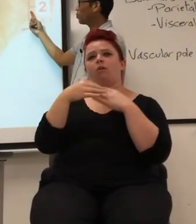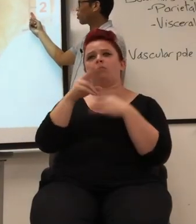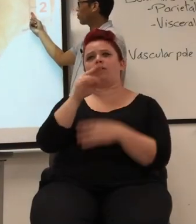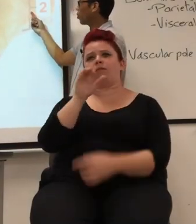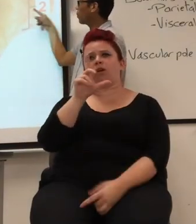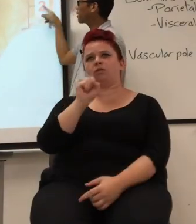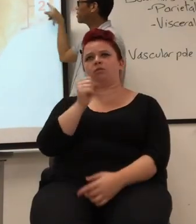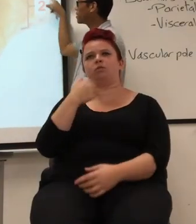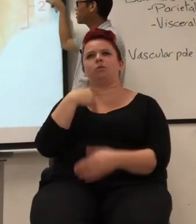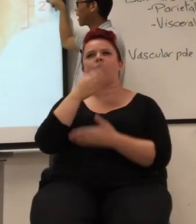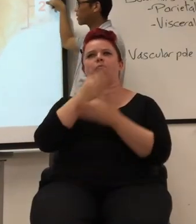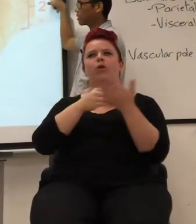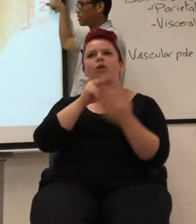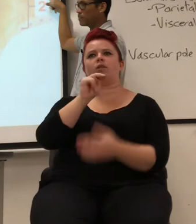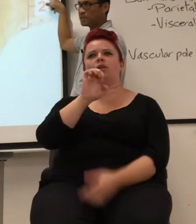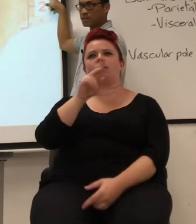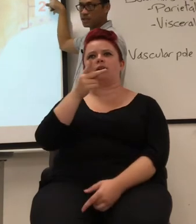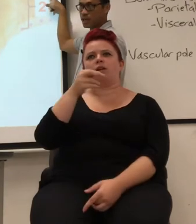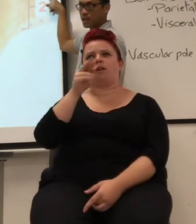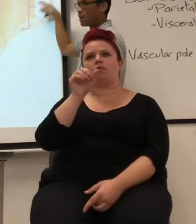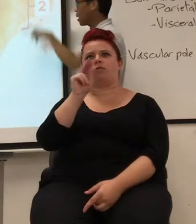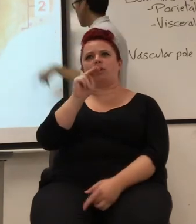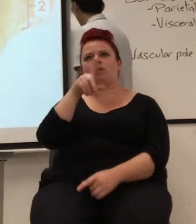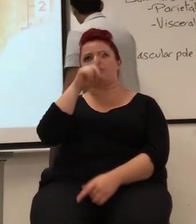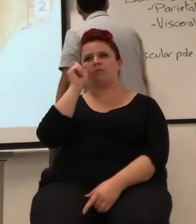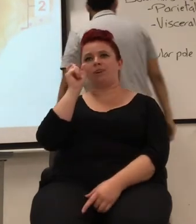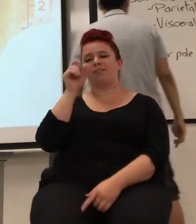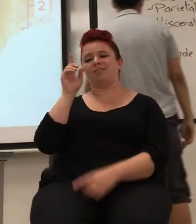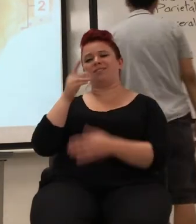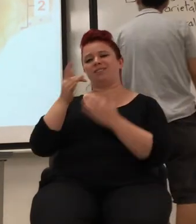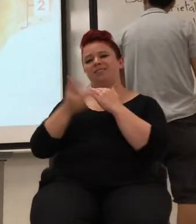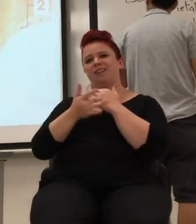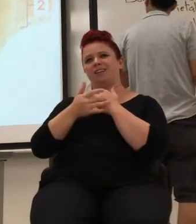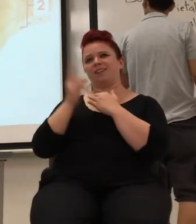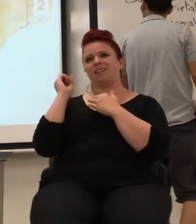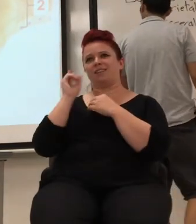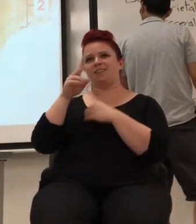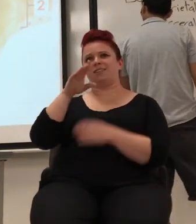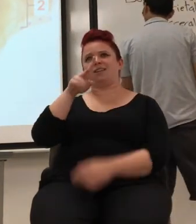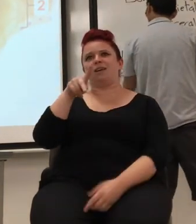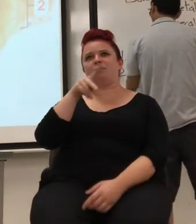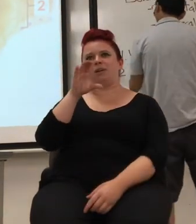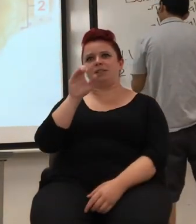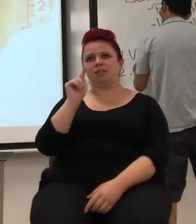called the tubular pole because this is technically the PCT. So the two.